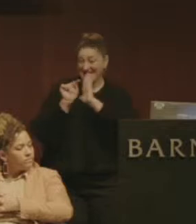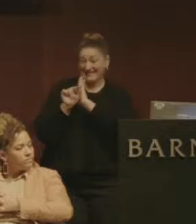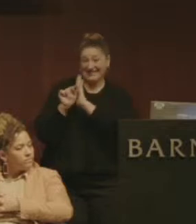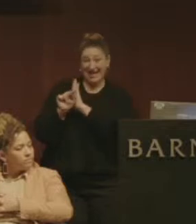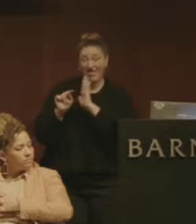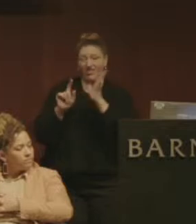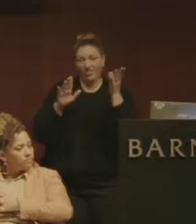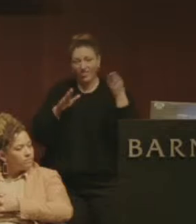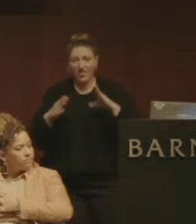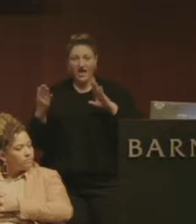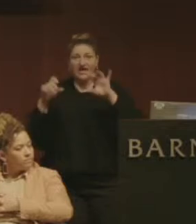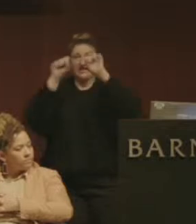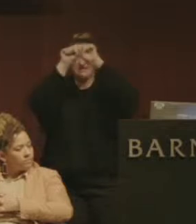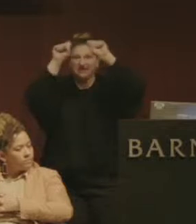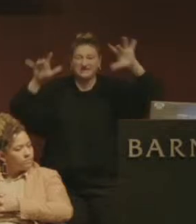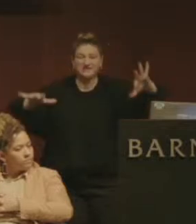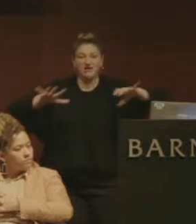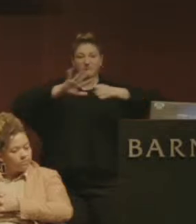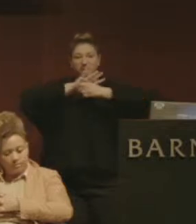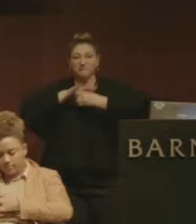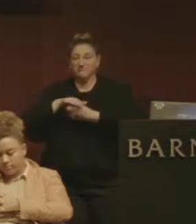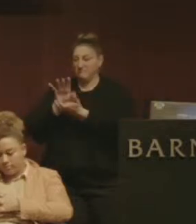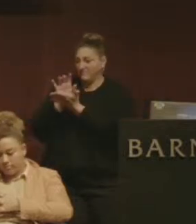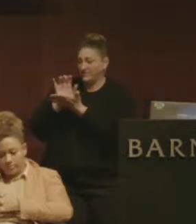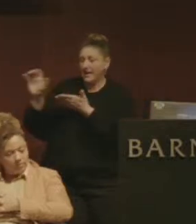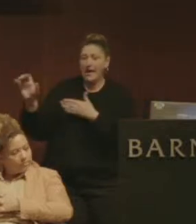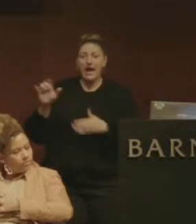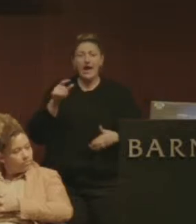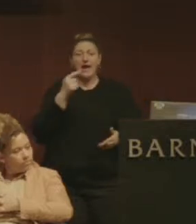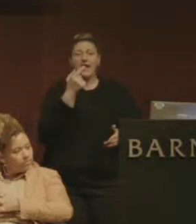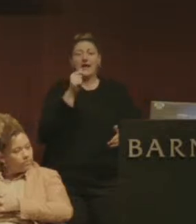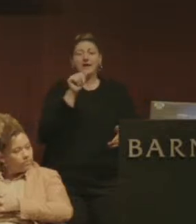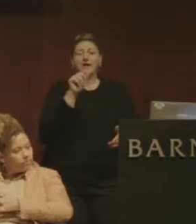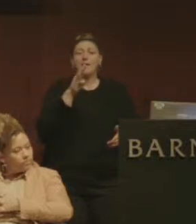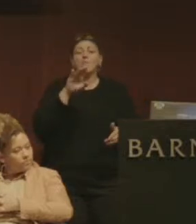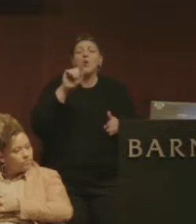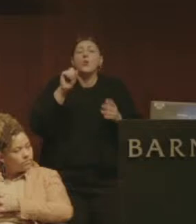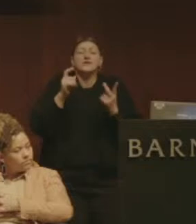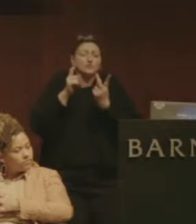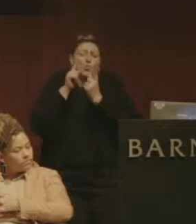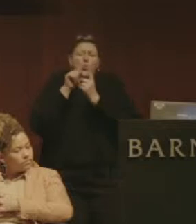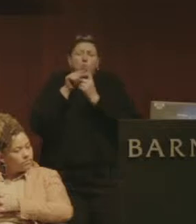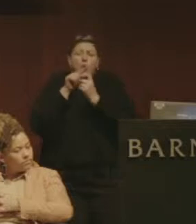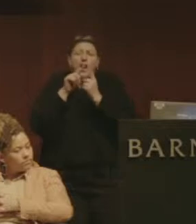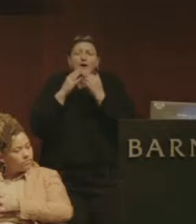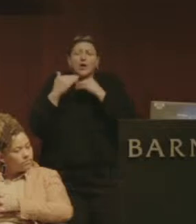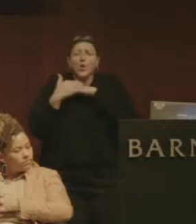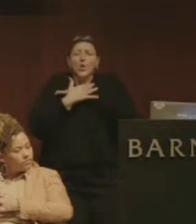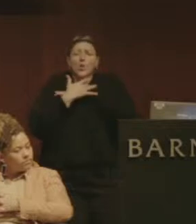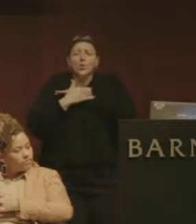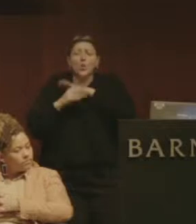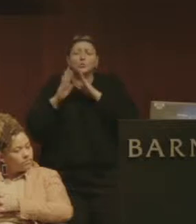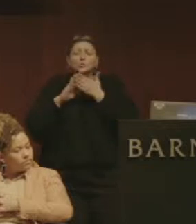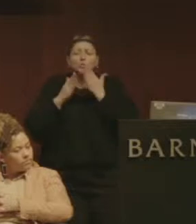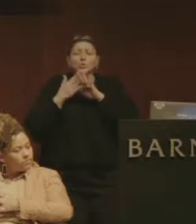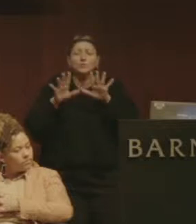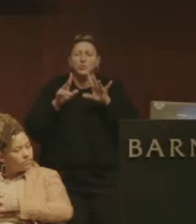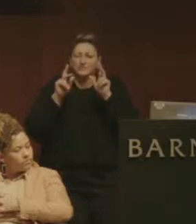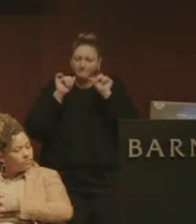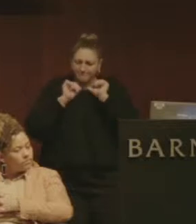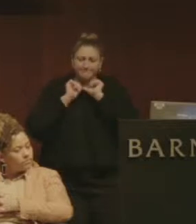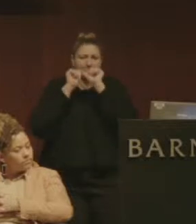deemed inevitable, and in a city where Gamboa is one of just a few coastal communities that remain